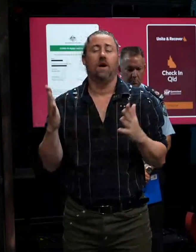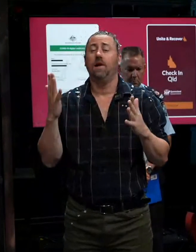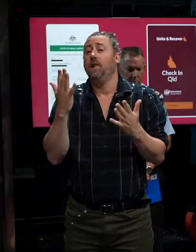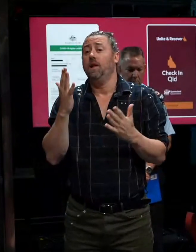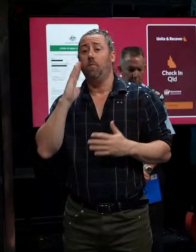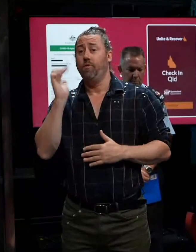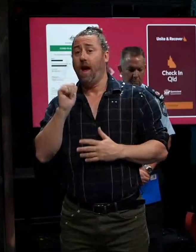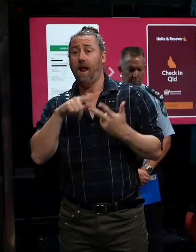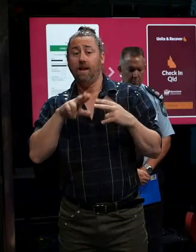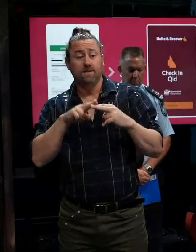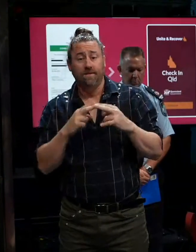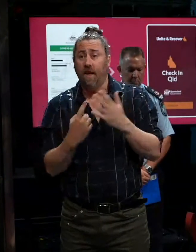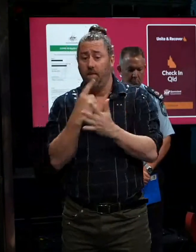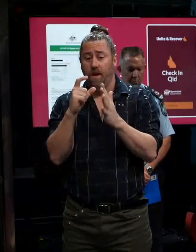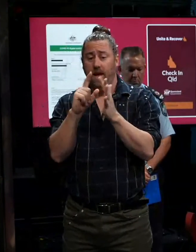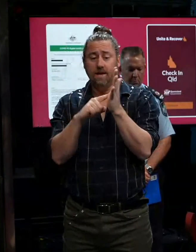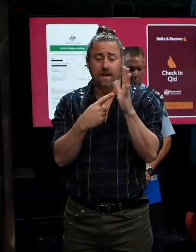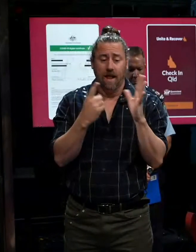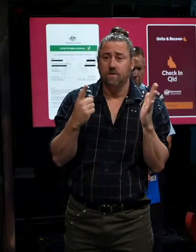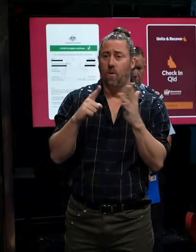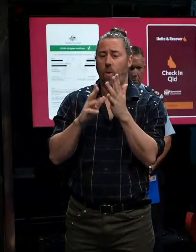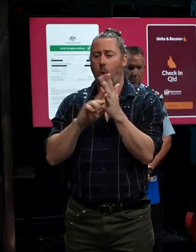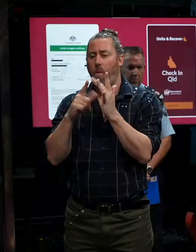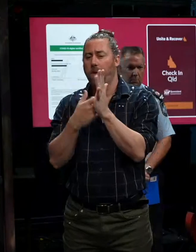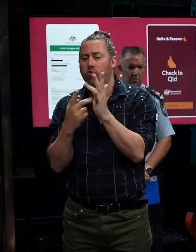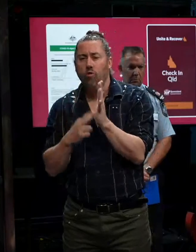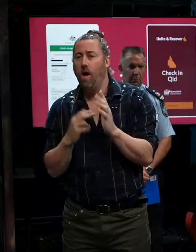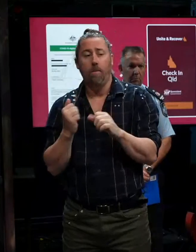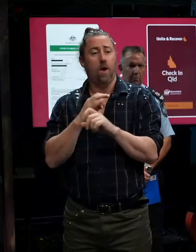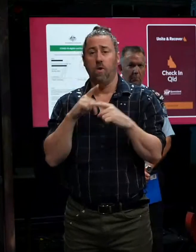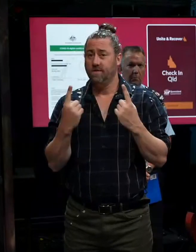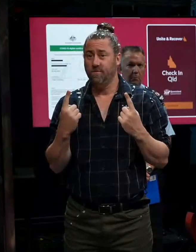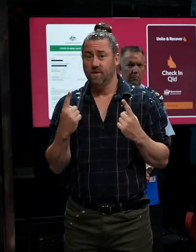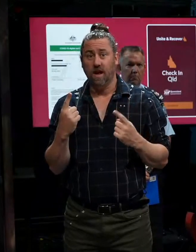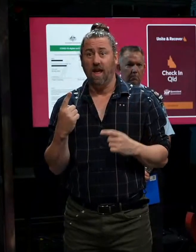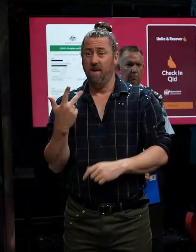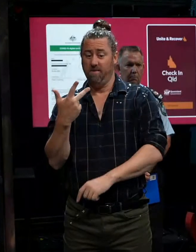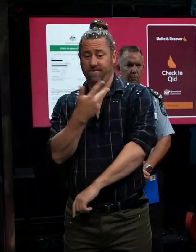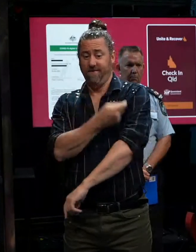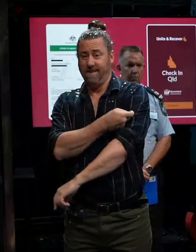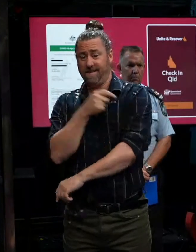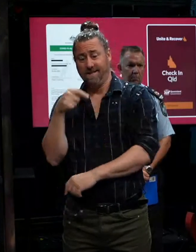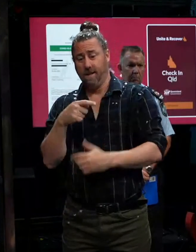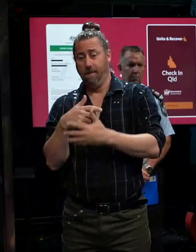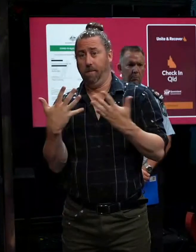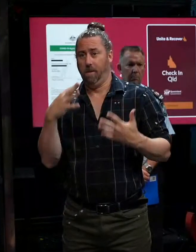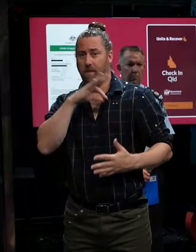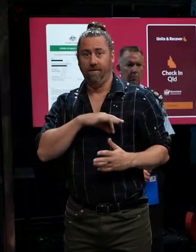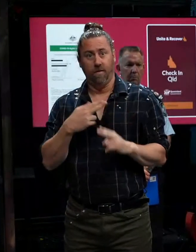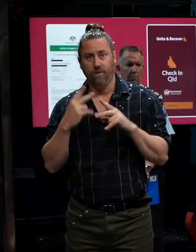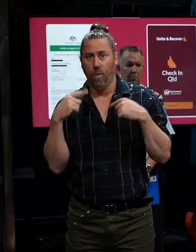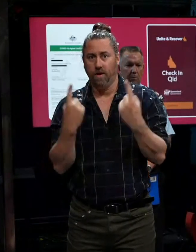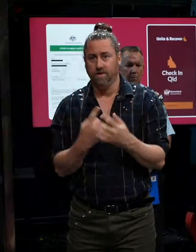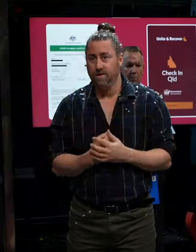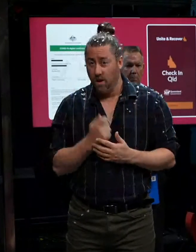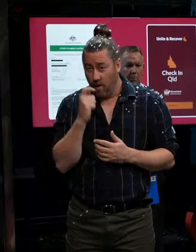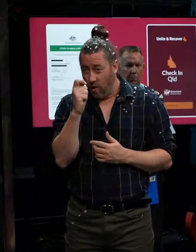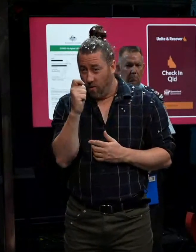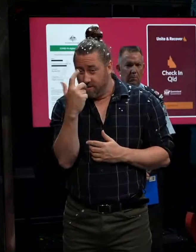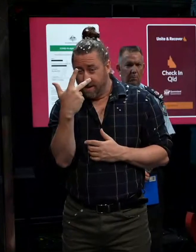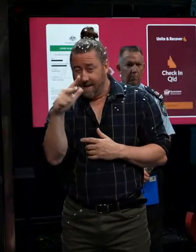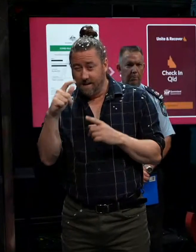it's quarantine arrivals, it's about getting vaccinated in Queensland. And as the Minister has said, we're getting closer and closer to that 80%, and